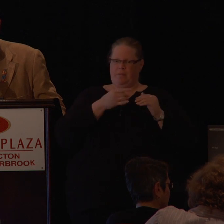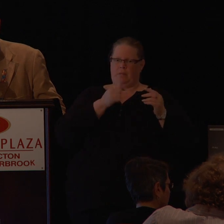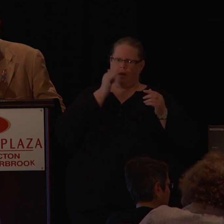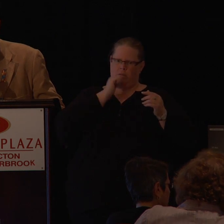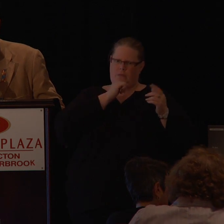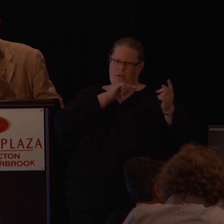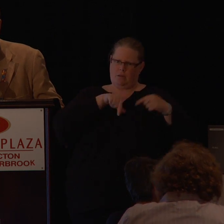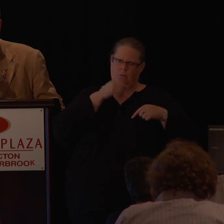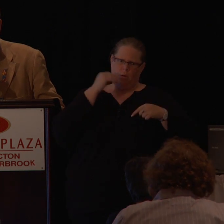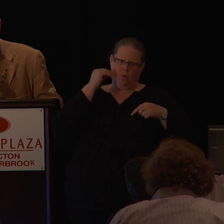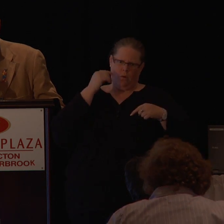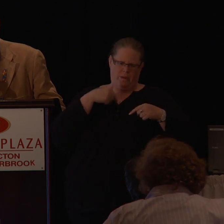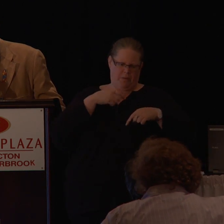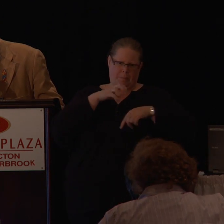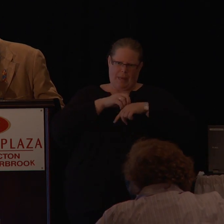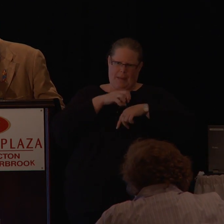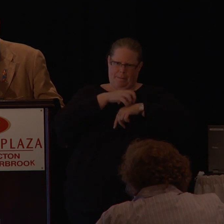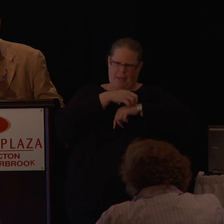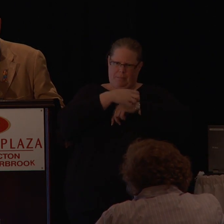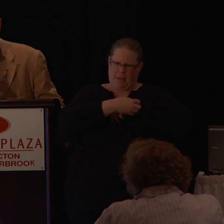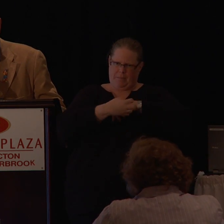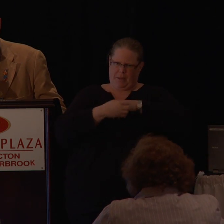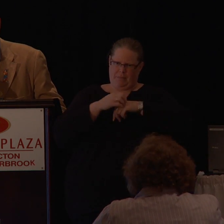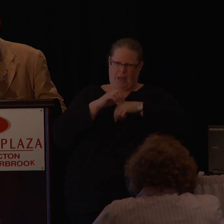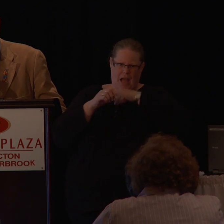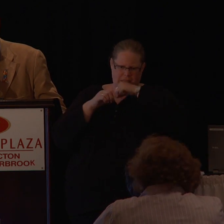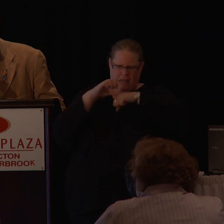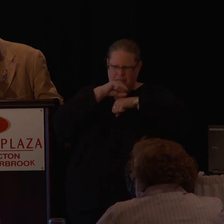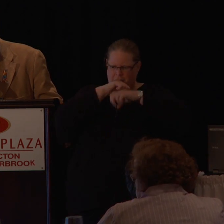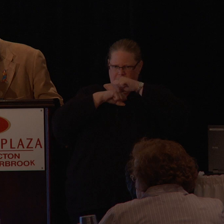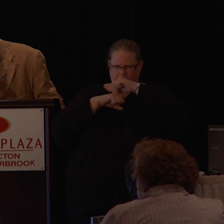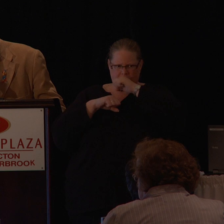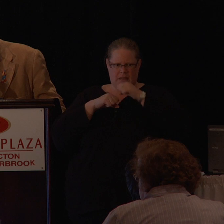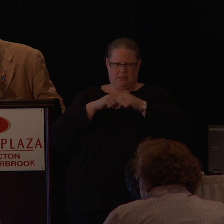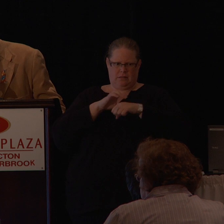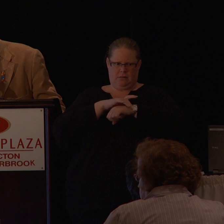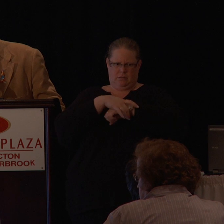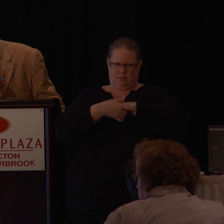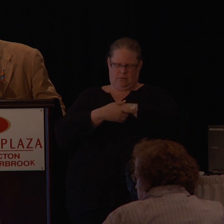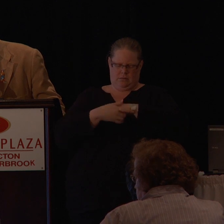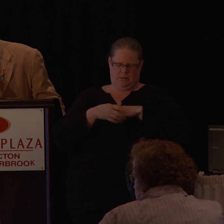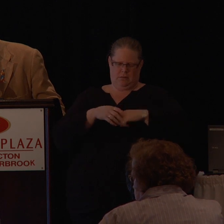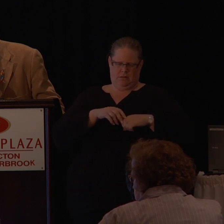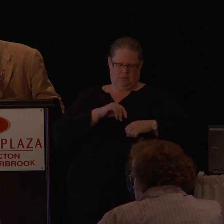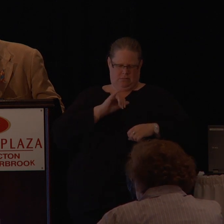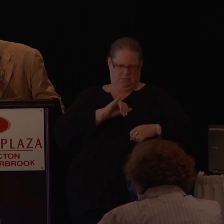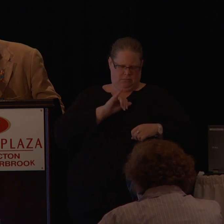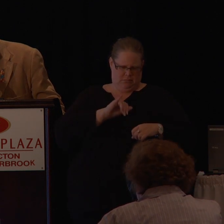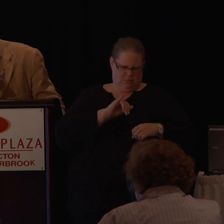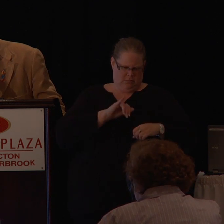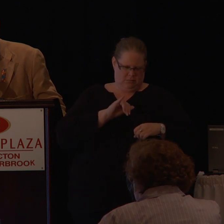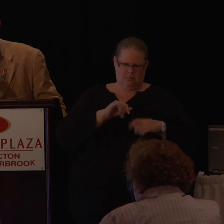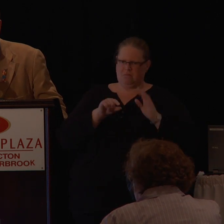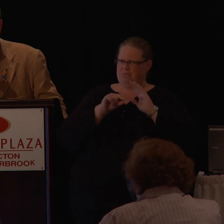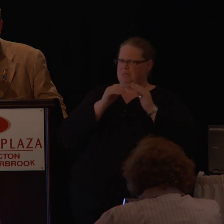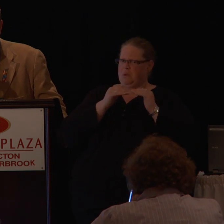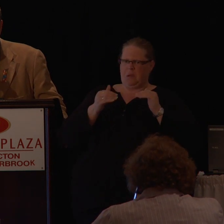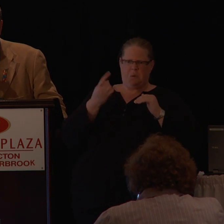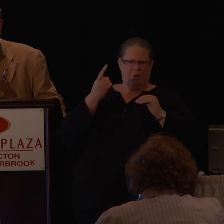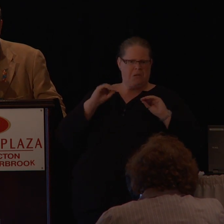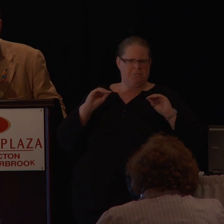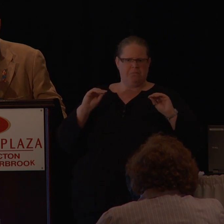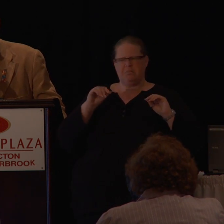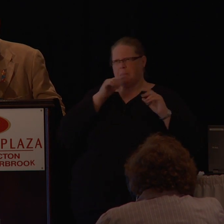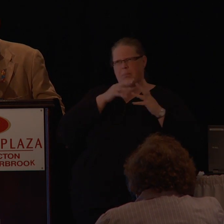with self-inflicted bite marks on his hands and wrists. It didn't happen that much in grade 1, but